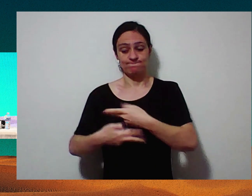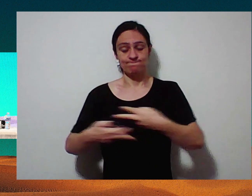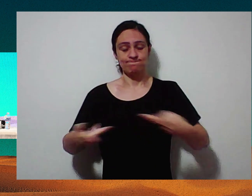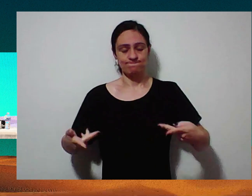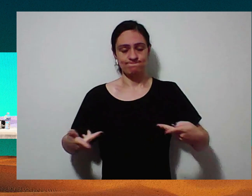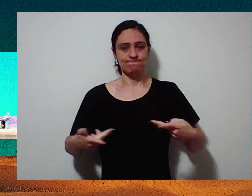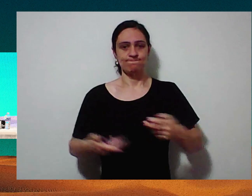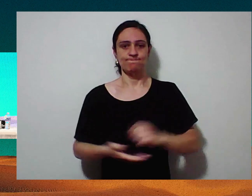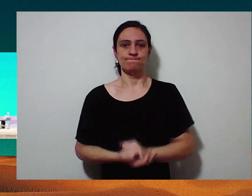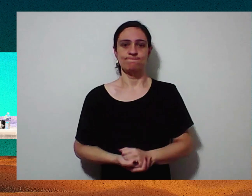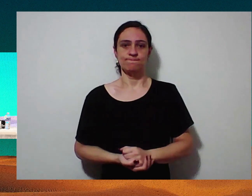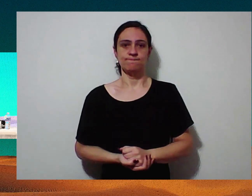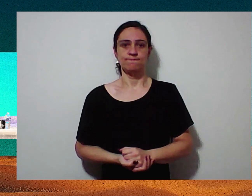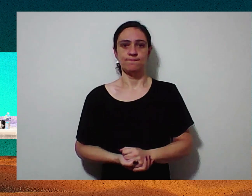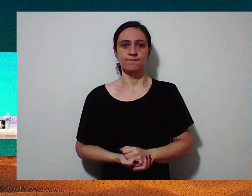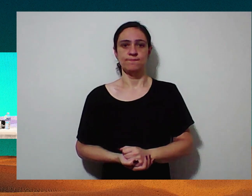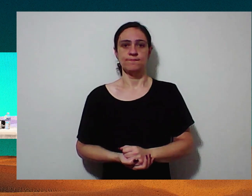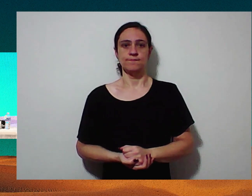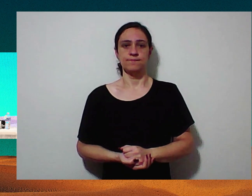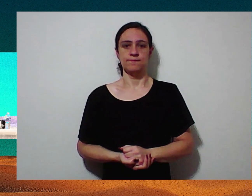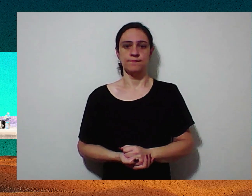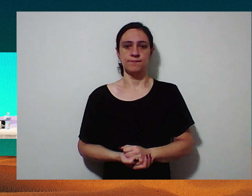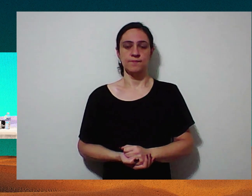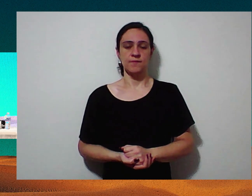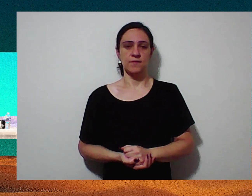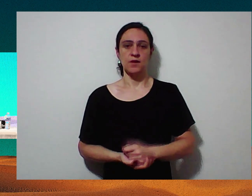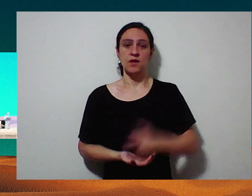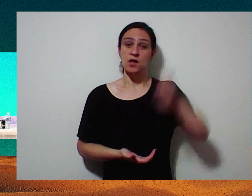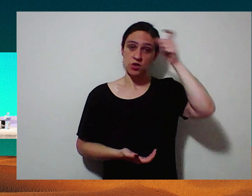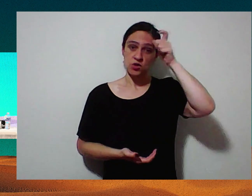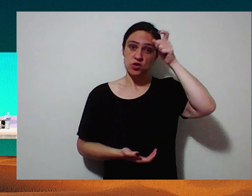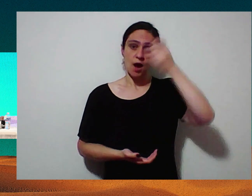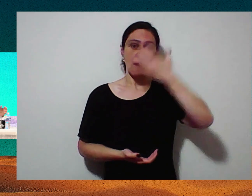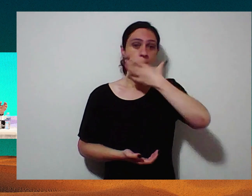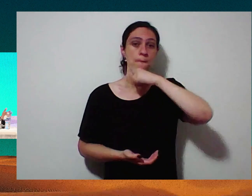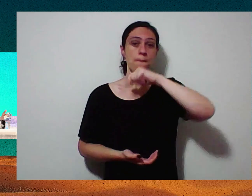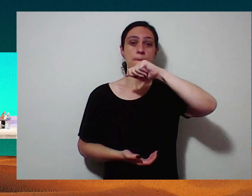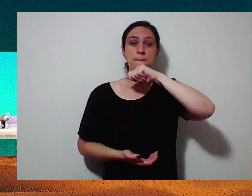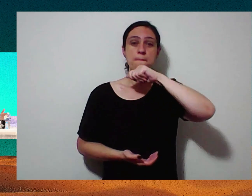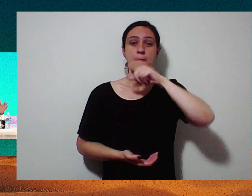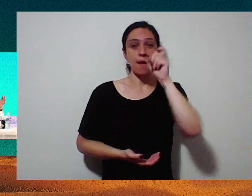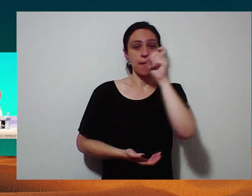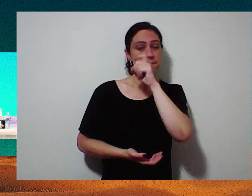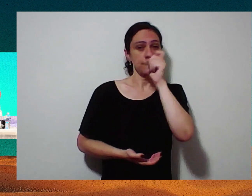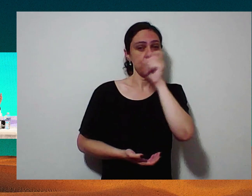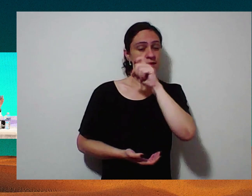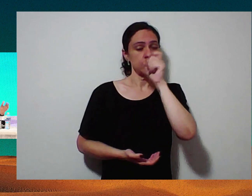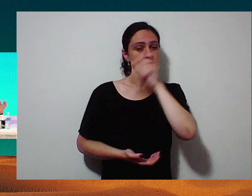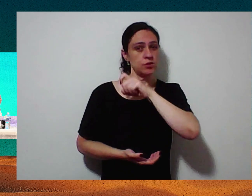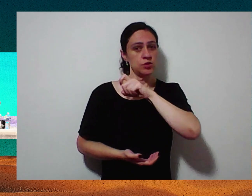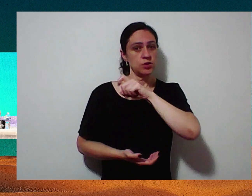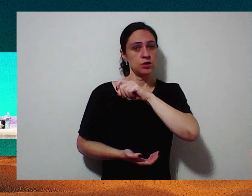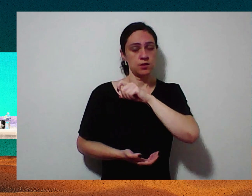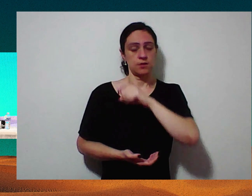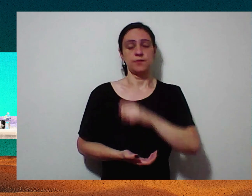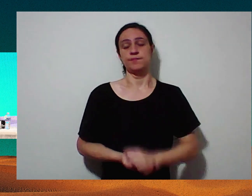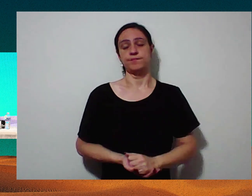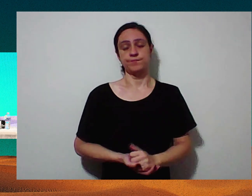foi o pai da mentira, ele foi homicida desde o The princípio. father of lies, he was murderer from the beginning.